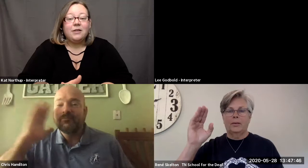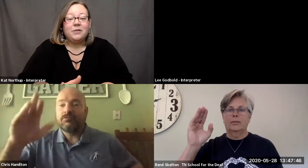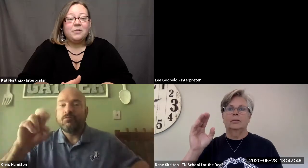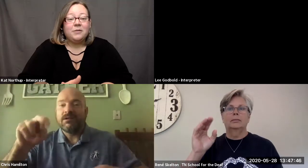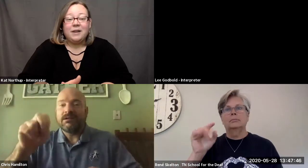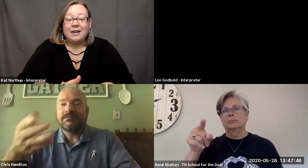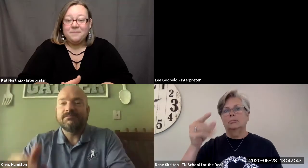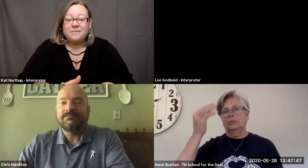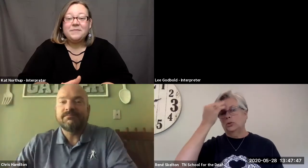Renee?